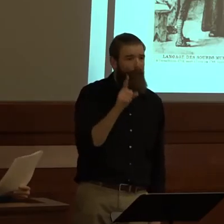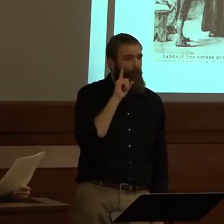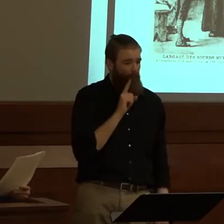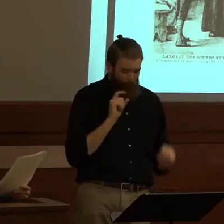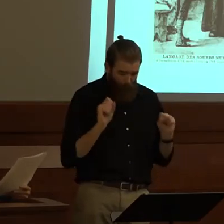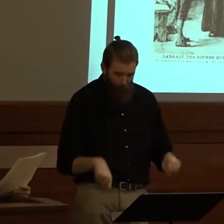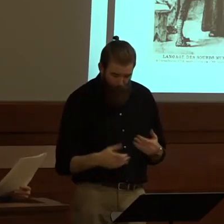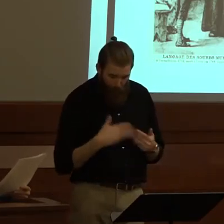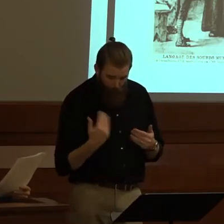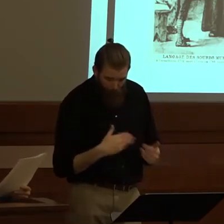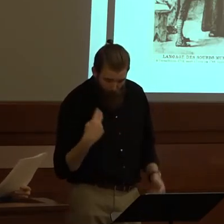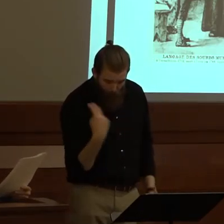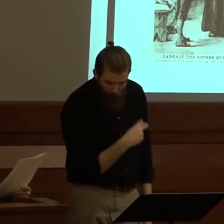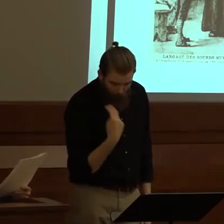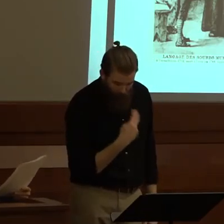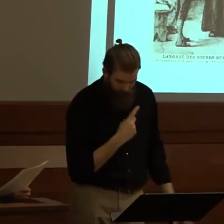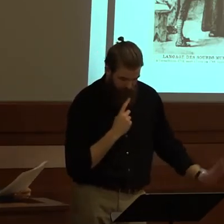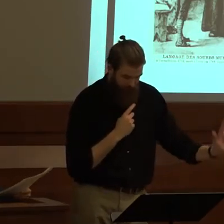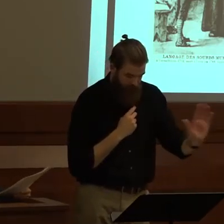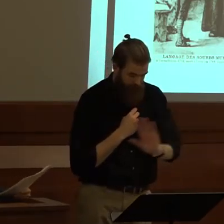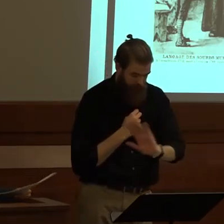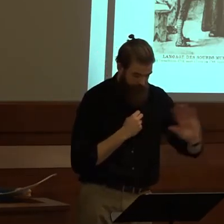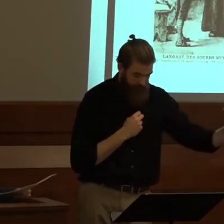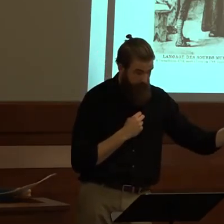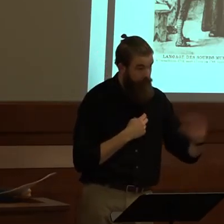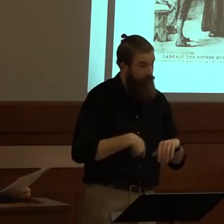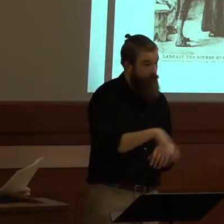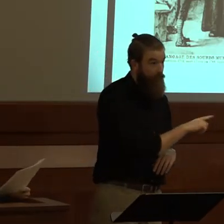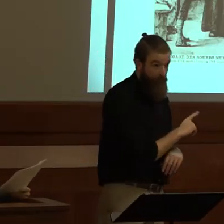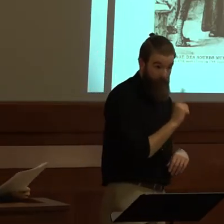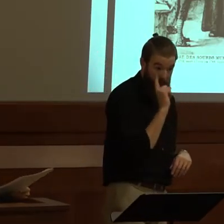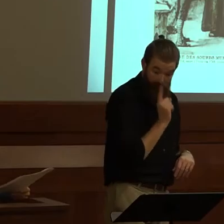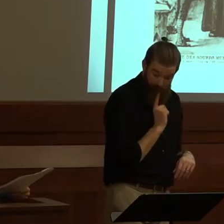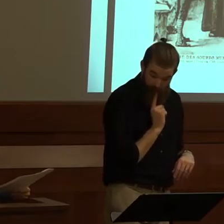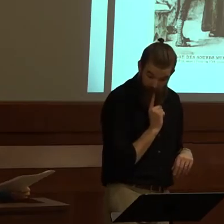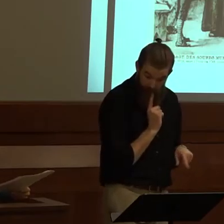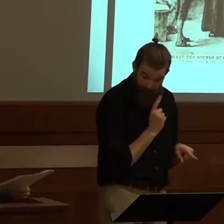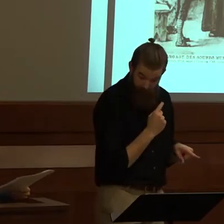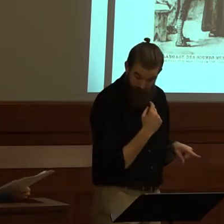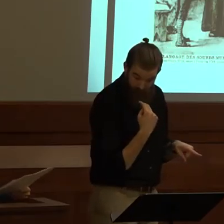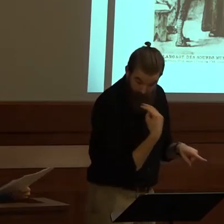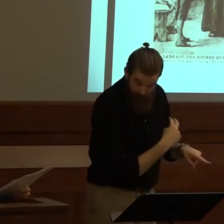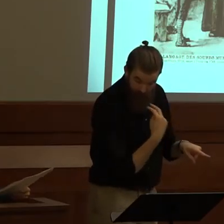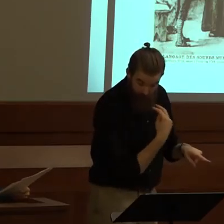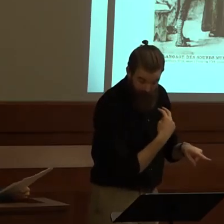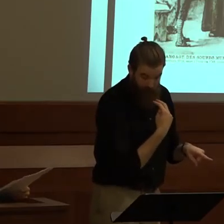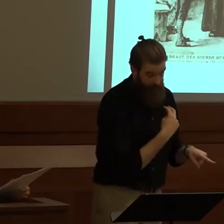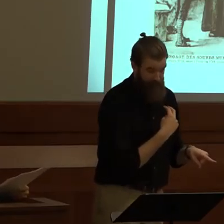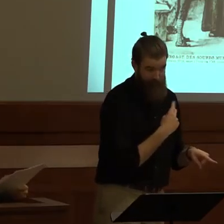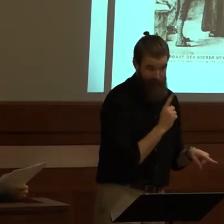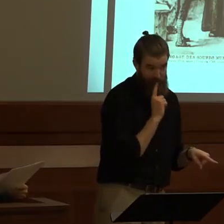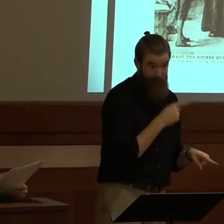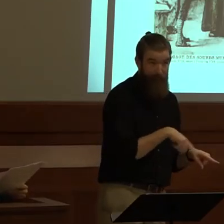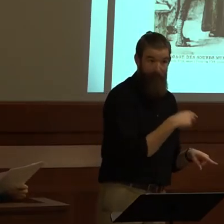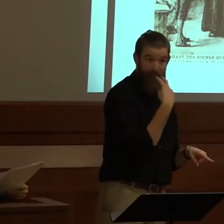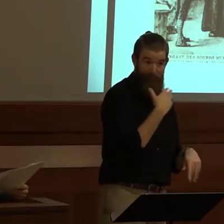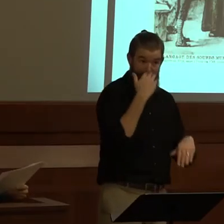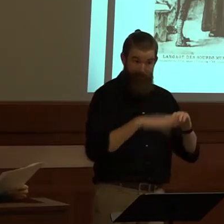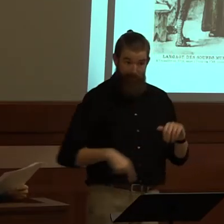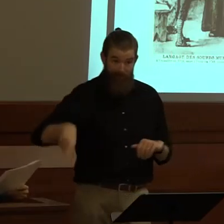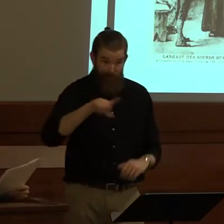most hearing people, the typical deaf person did not and still does not read lips any better than the typical hearing